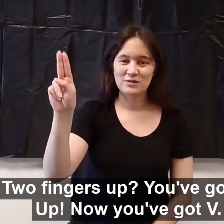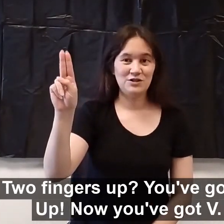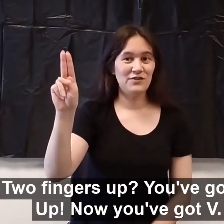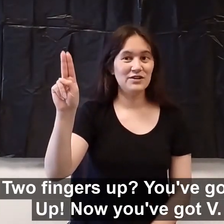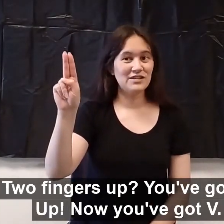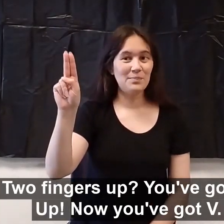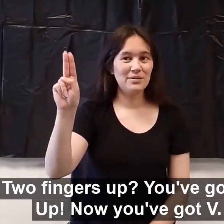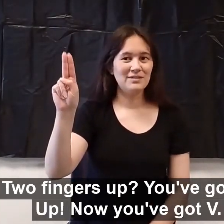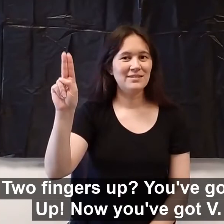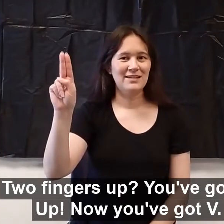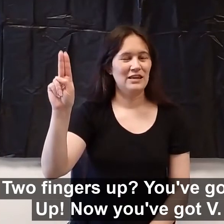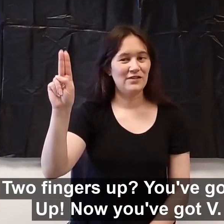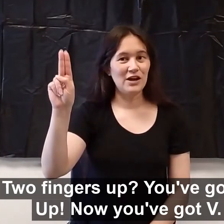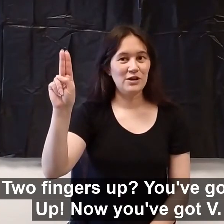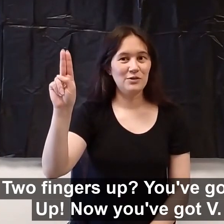2 fingers up, you've got U.